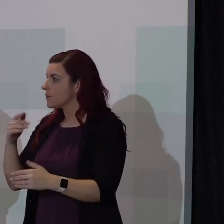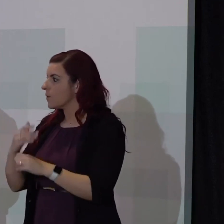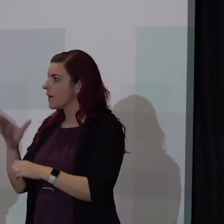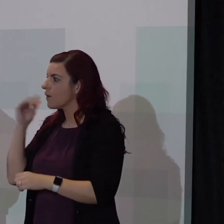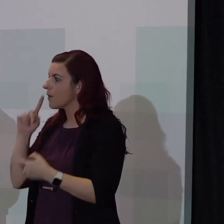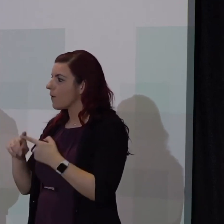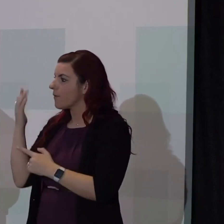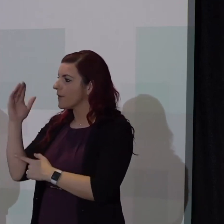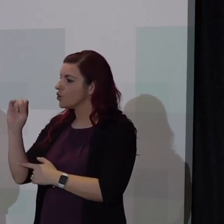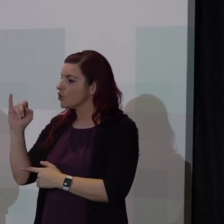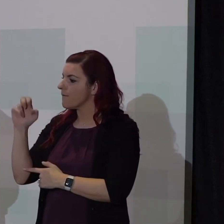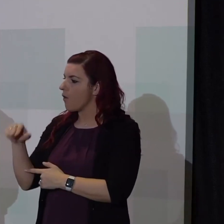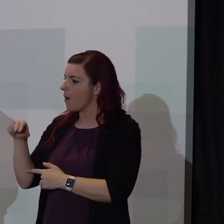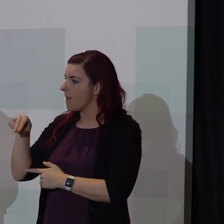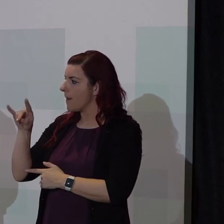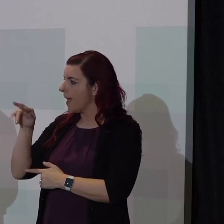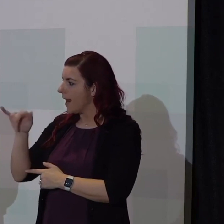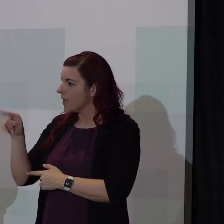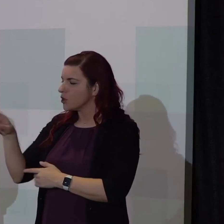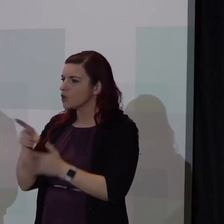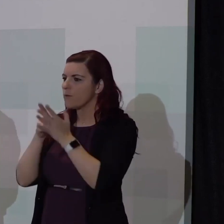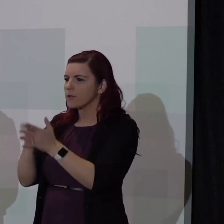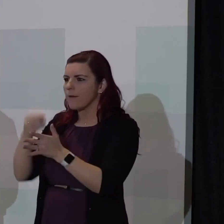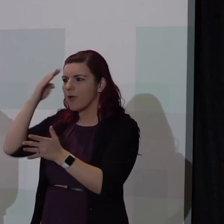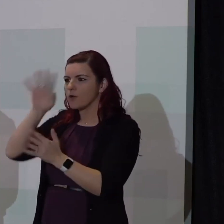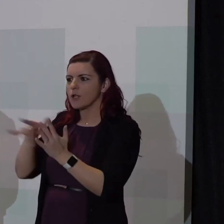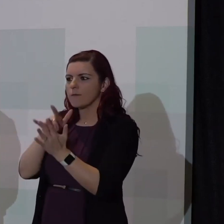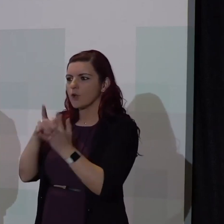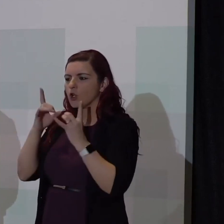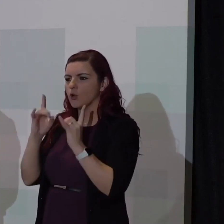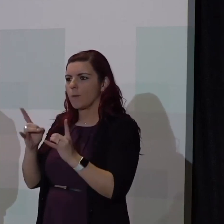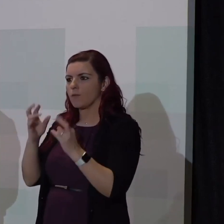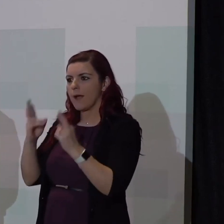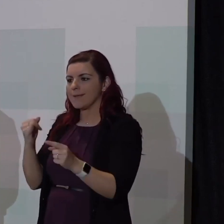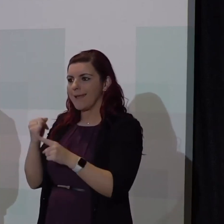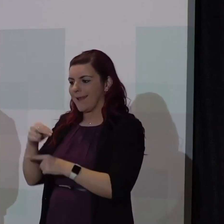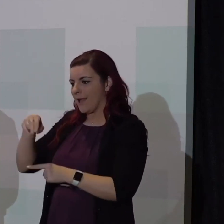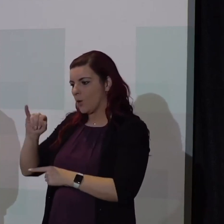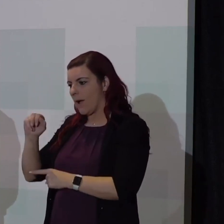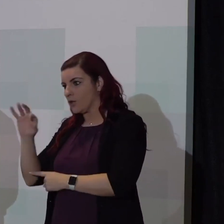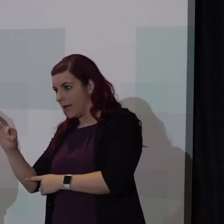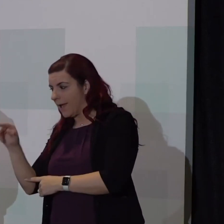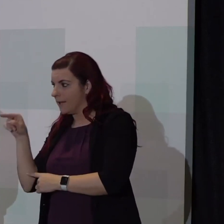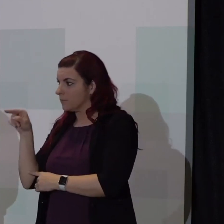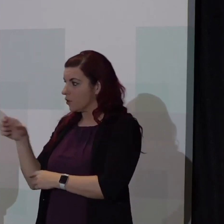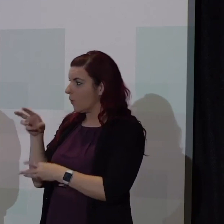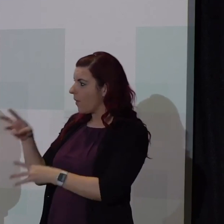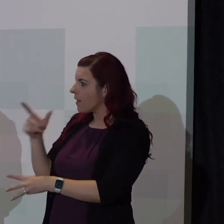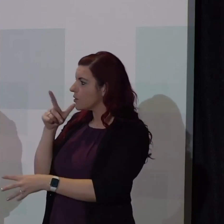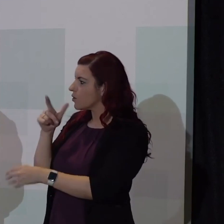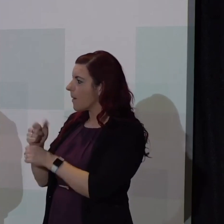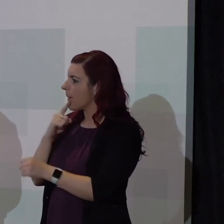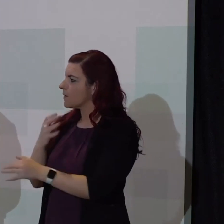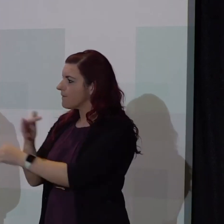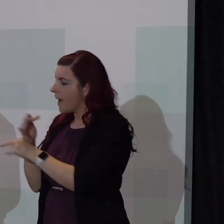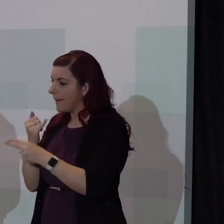Professor Siobhan Mullally, Director of the Irish Centre for Human Rights in the National University of Ireland, Galway. And as I said, she's going to speak to us about the family